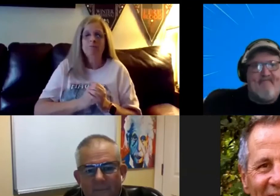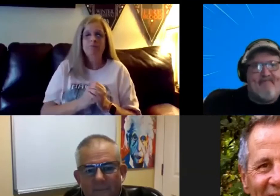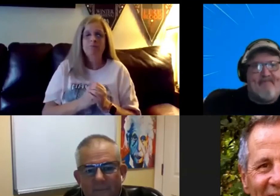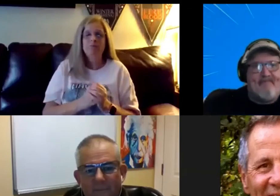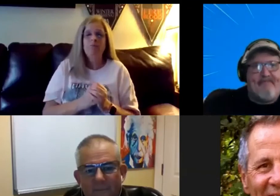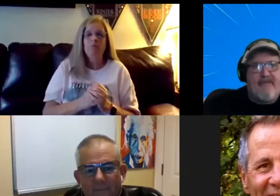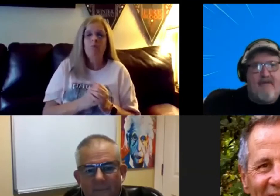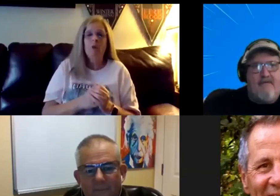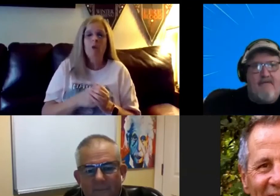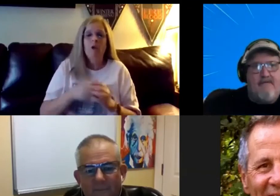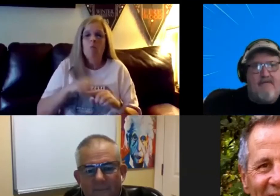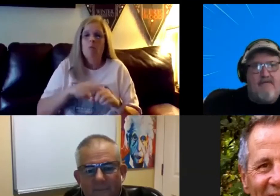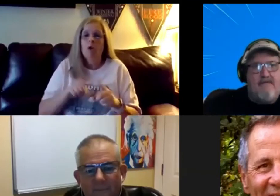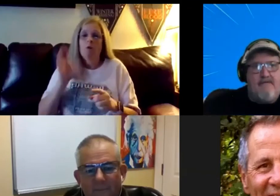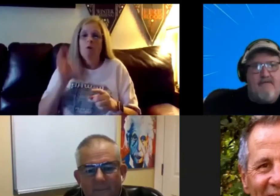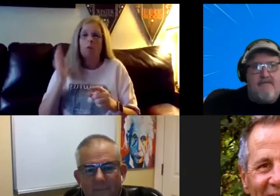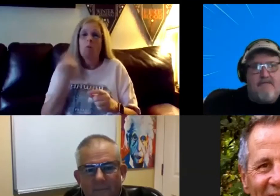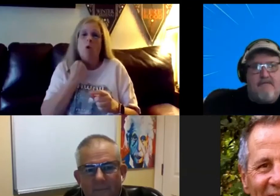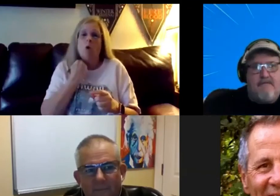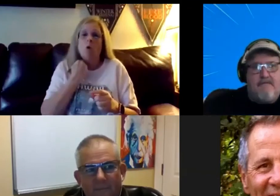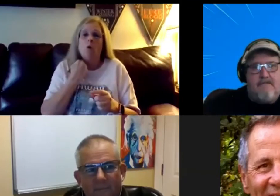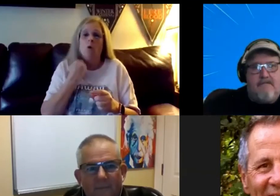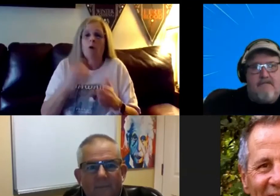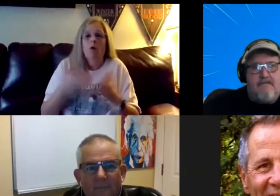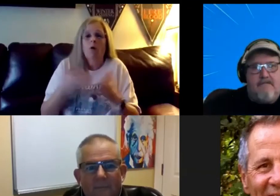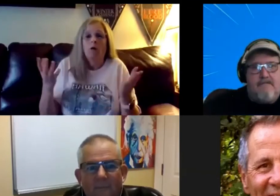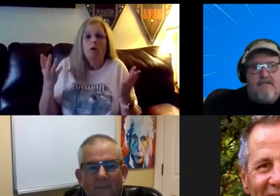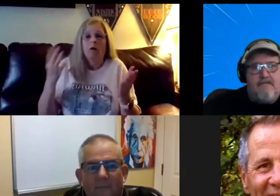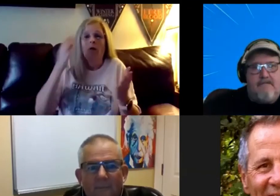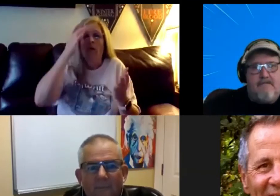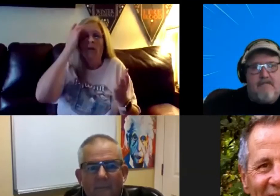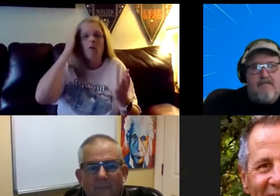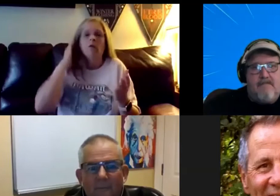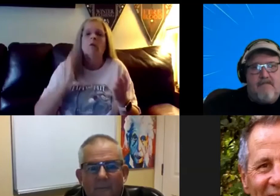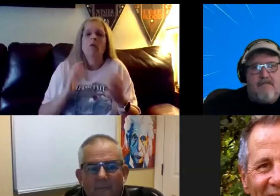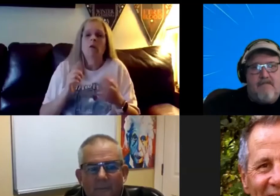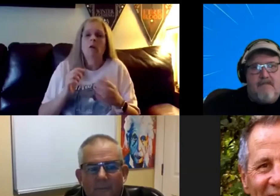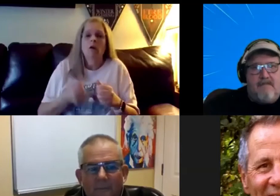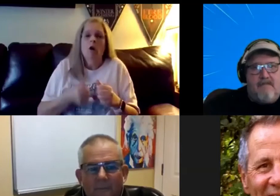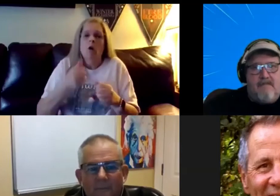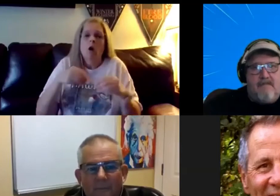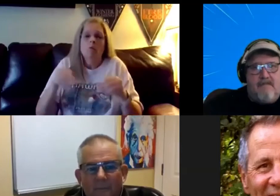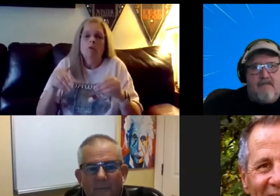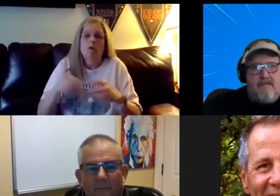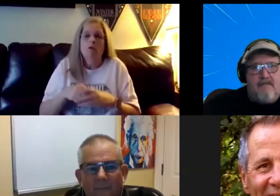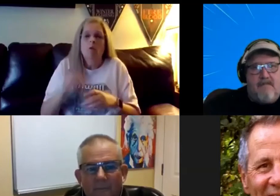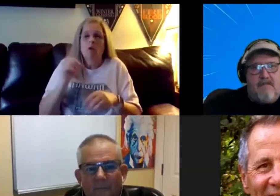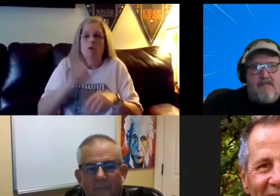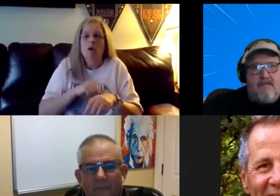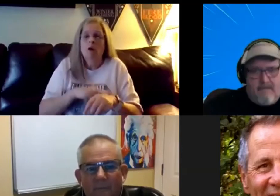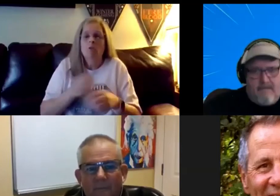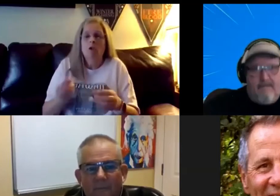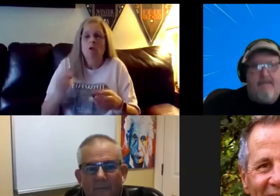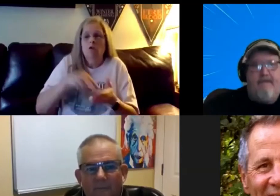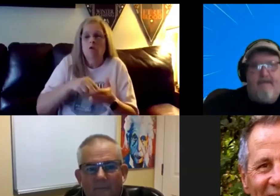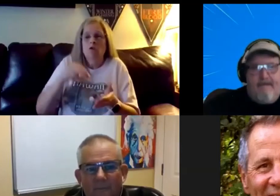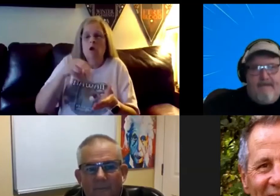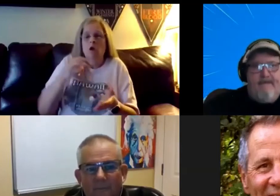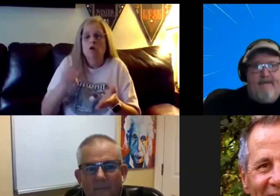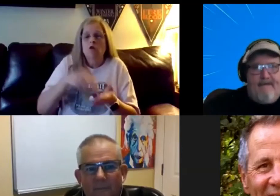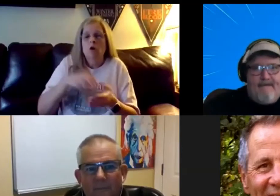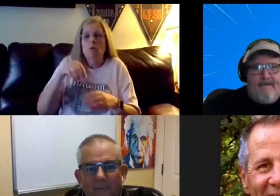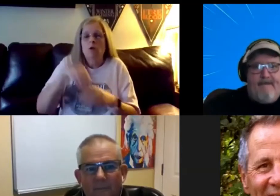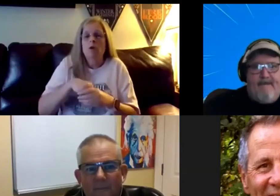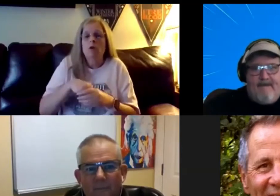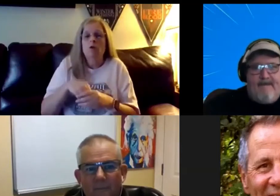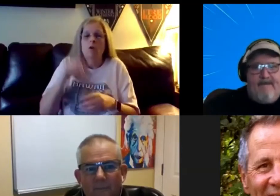But if they're broke, what else? If there's no upsells, one time they jump in, we'll have